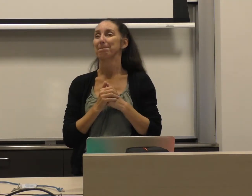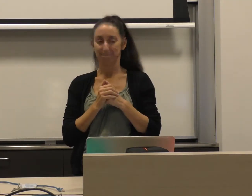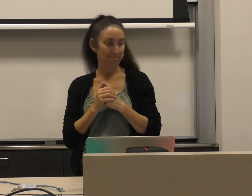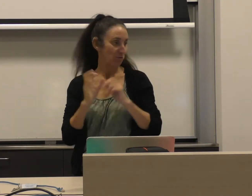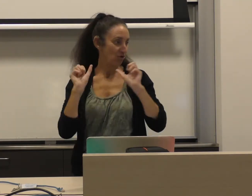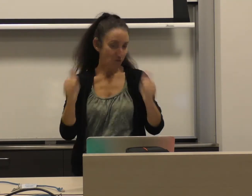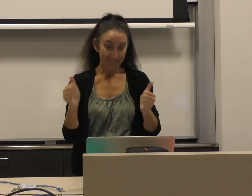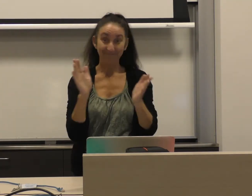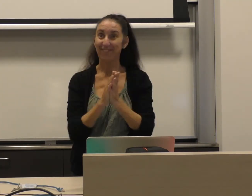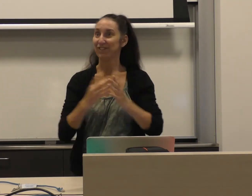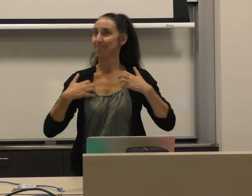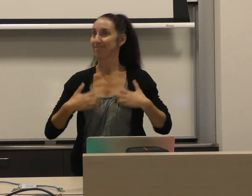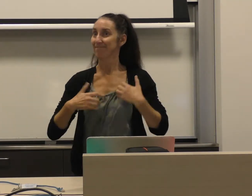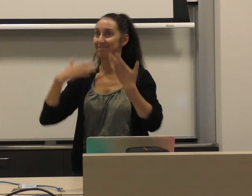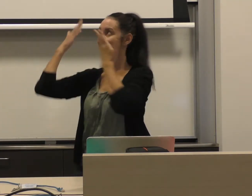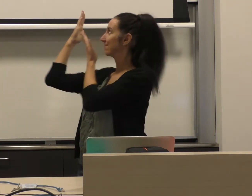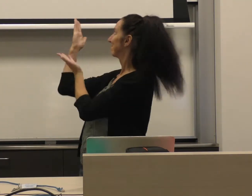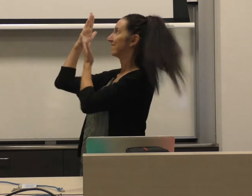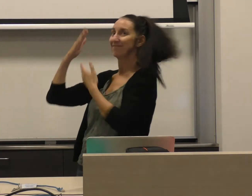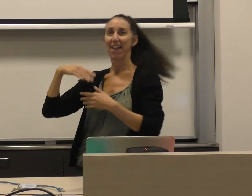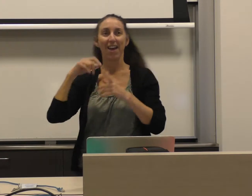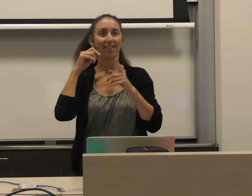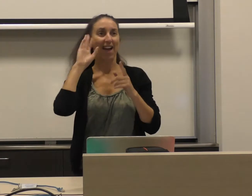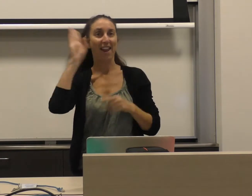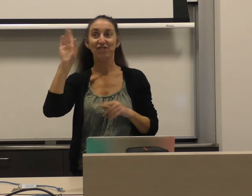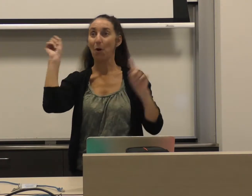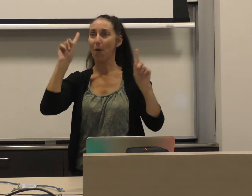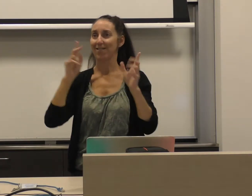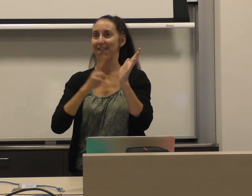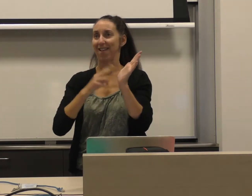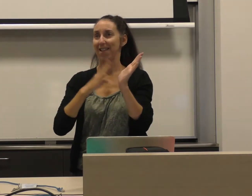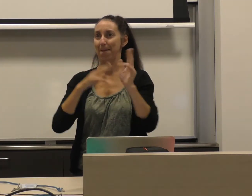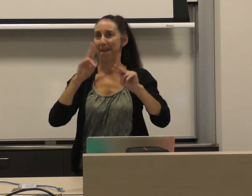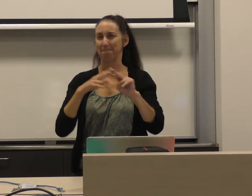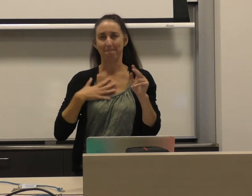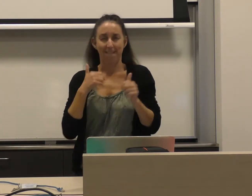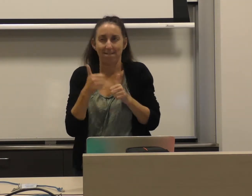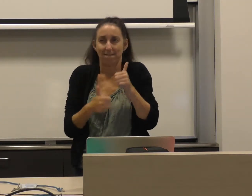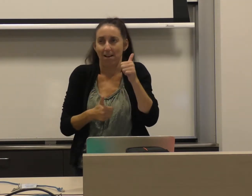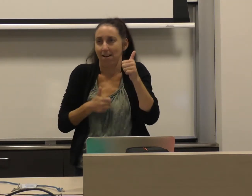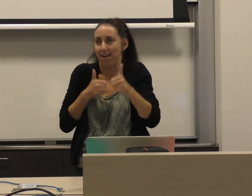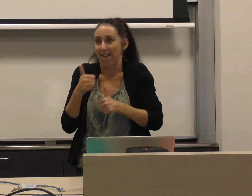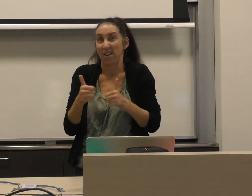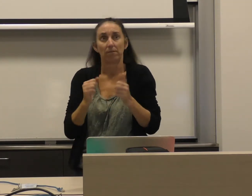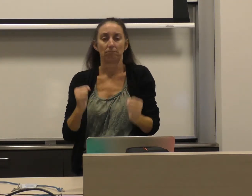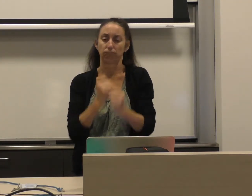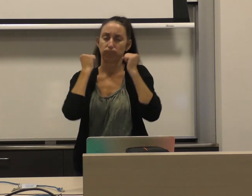that out. Alright, so today's lecture on non-manual features. One of